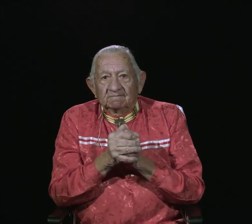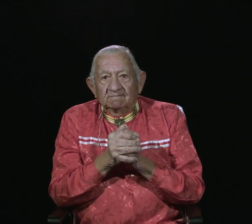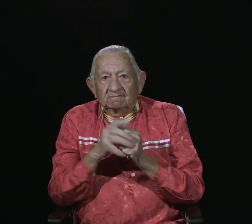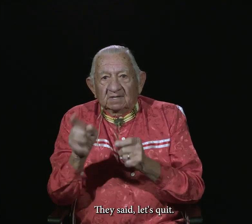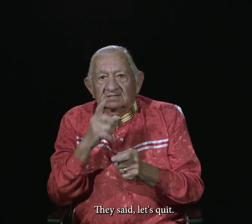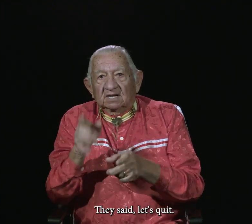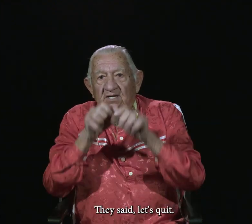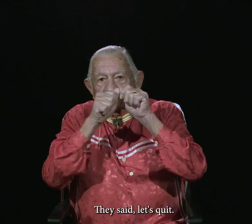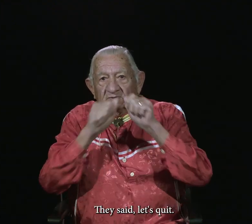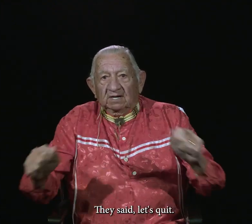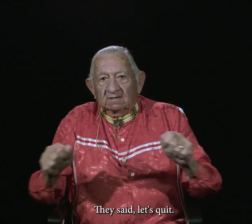They said, let's quit.